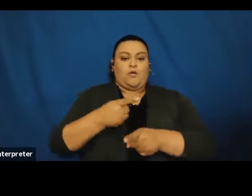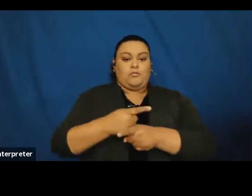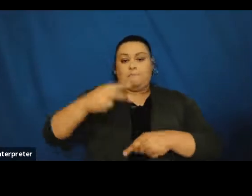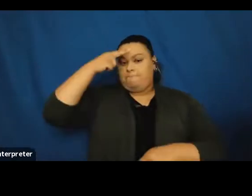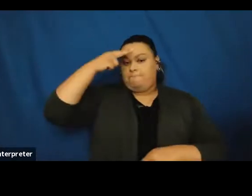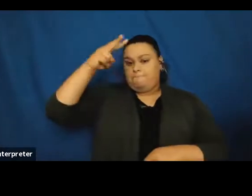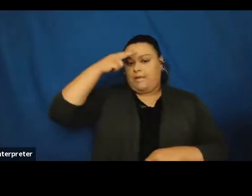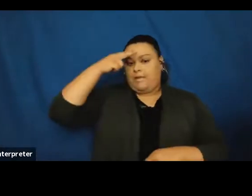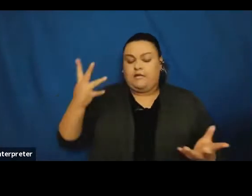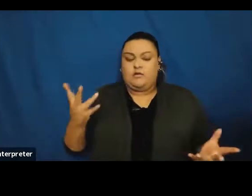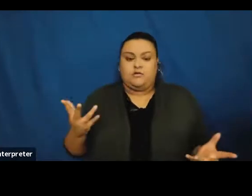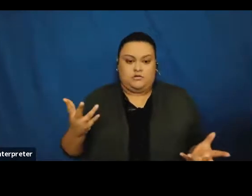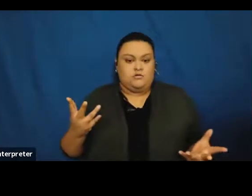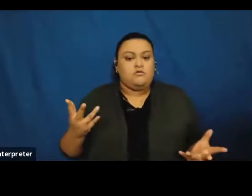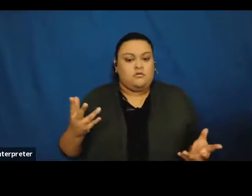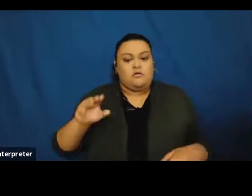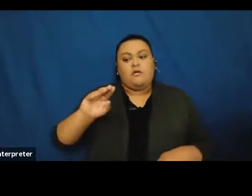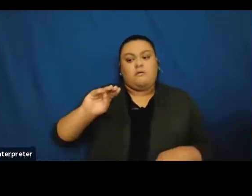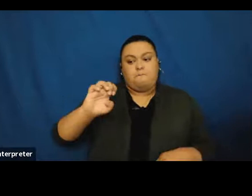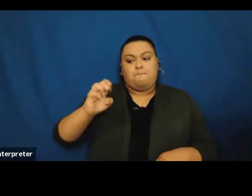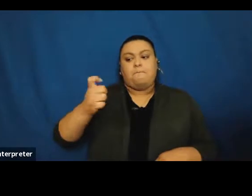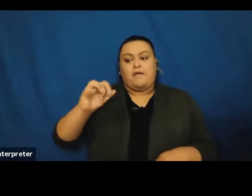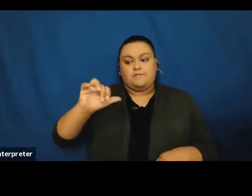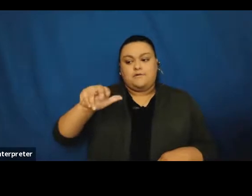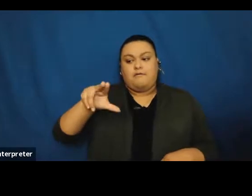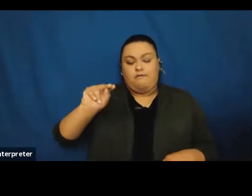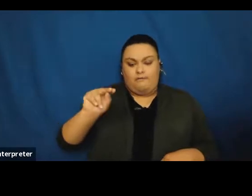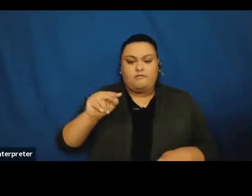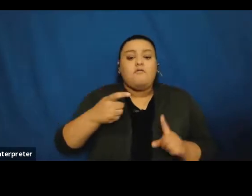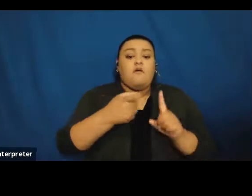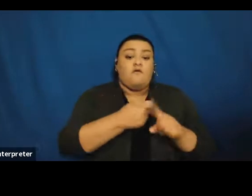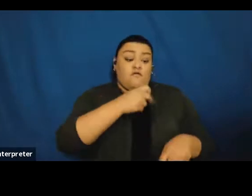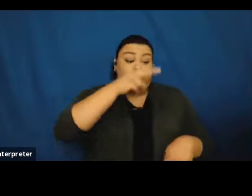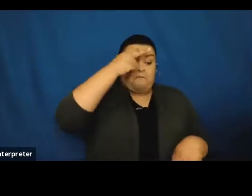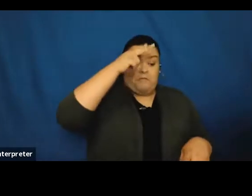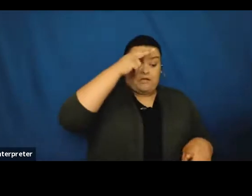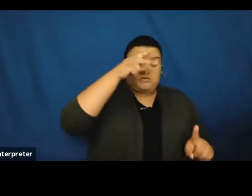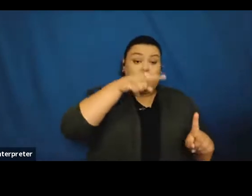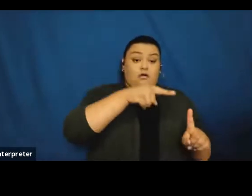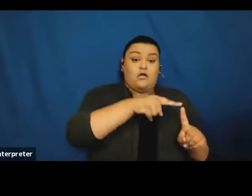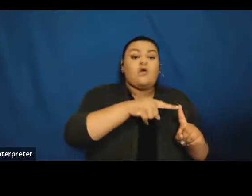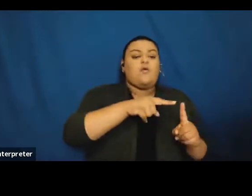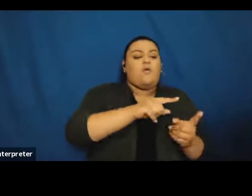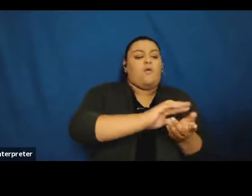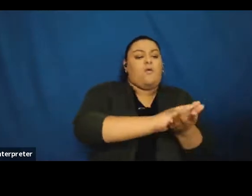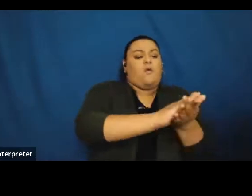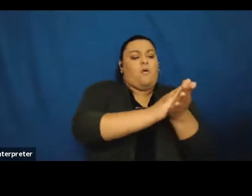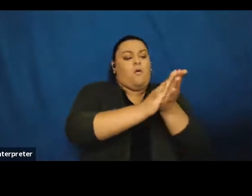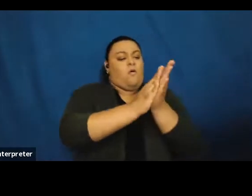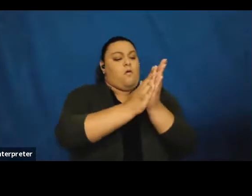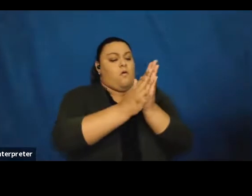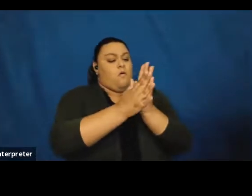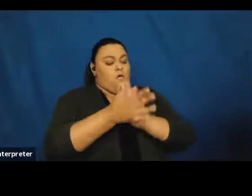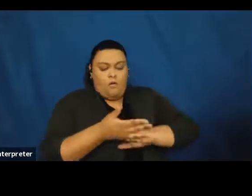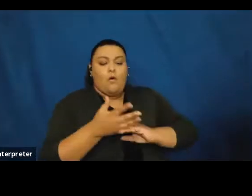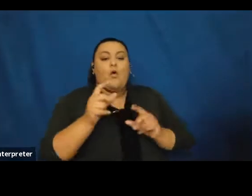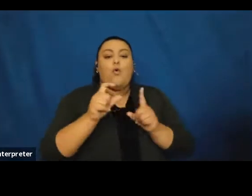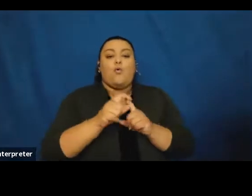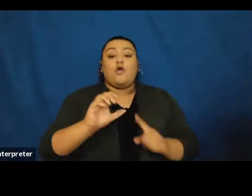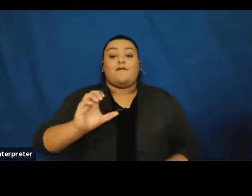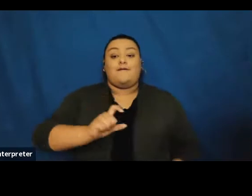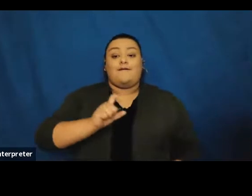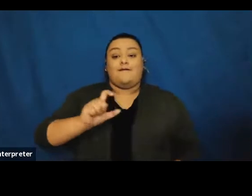Mexico, and from Mexico, Mexicano came the word Chicano that we were able